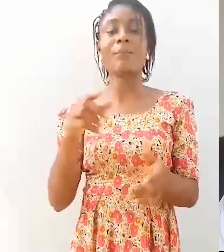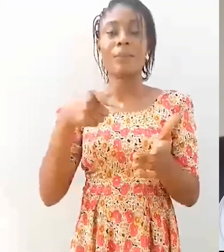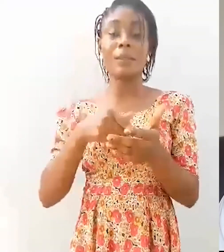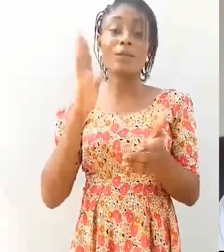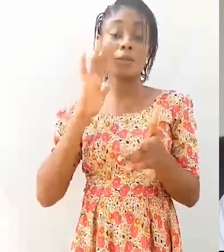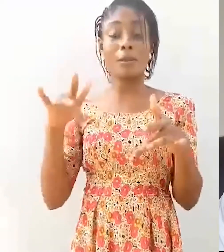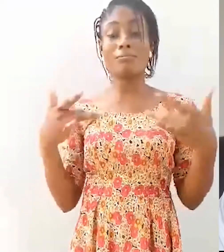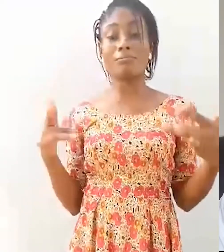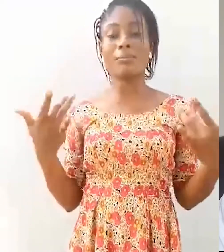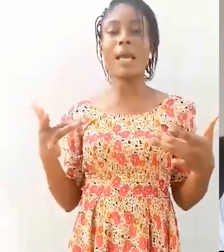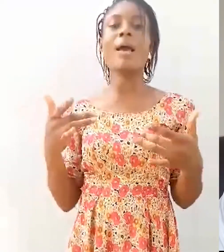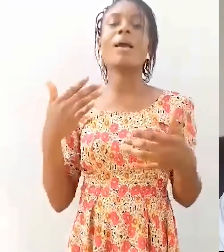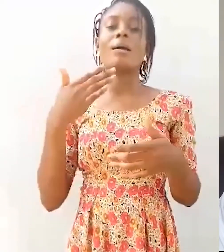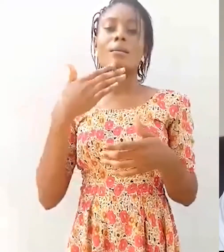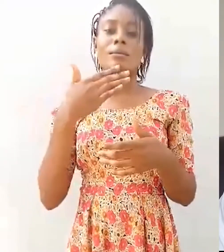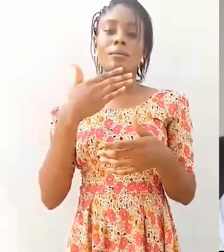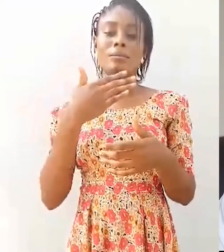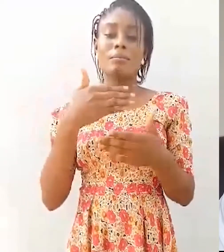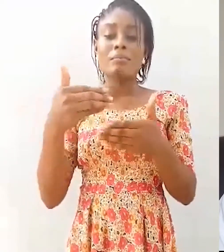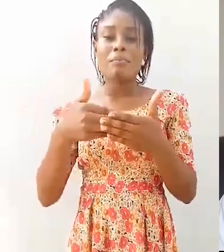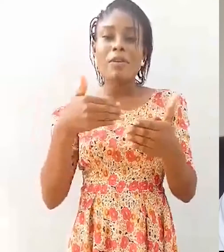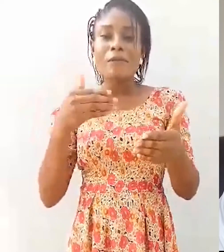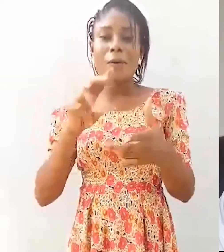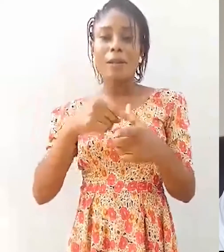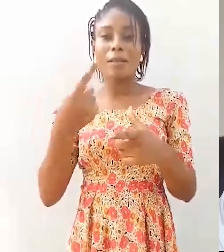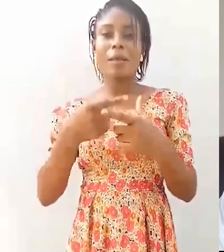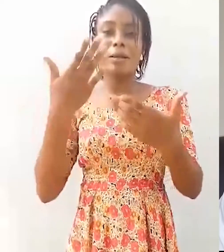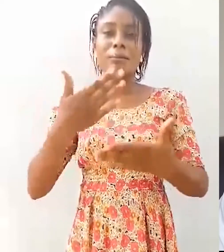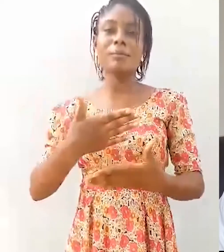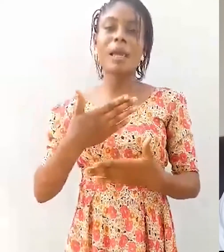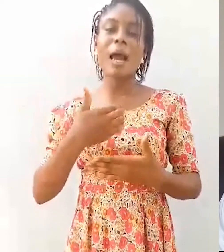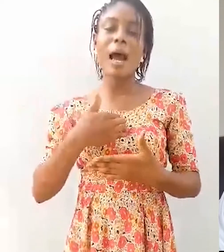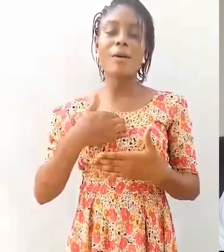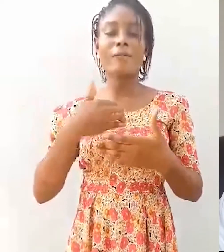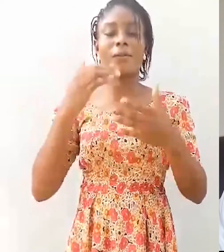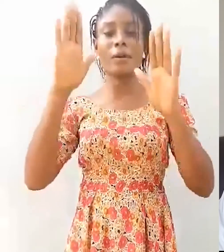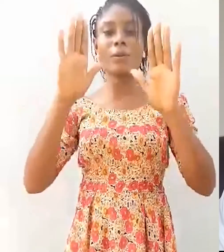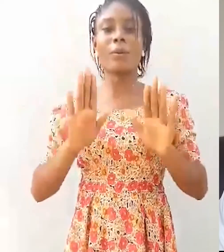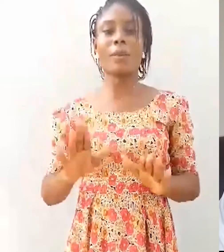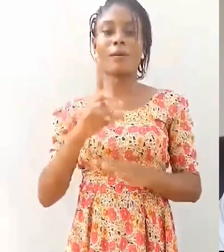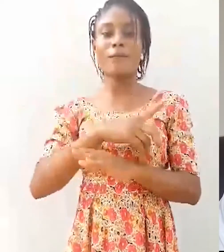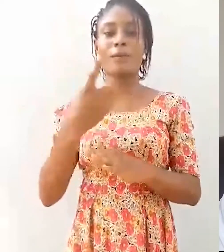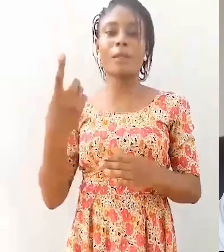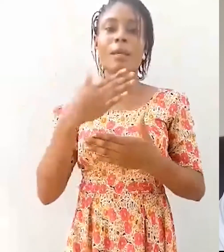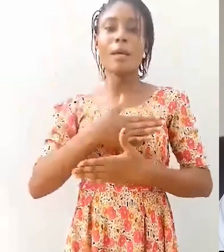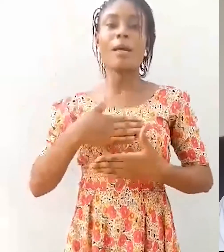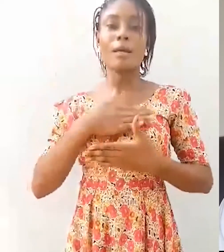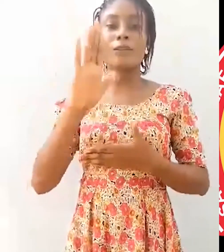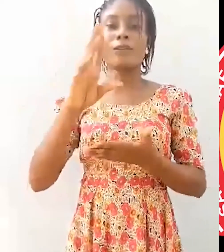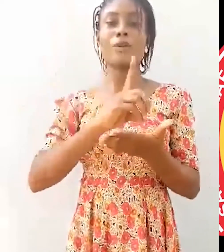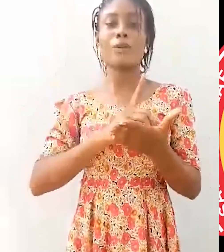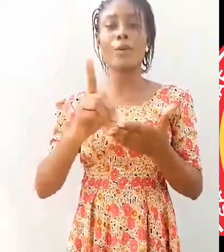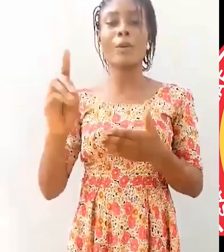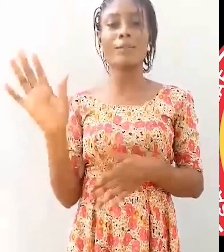before then, I just want to say, have a wonderful day and the rest of your week. Bye.